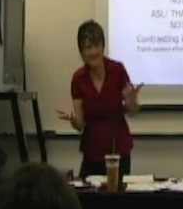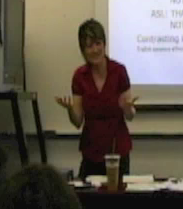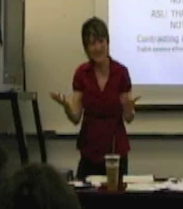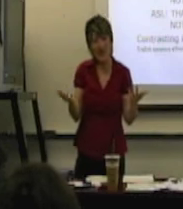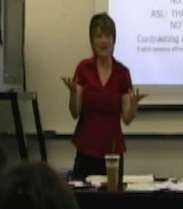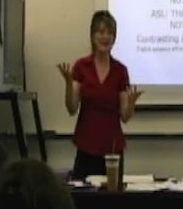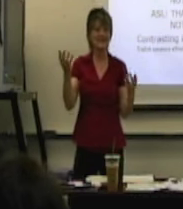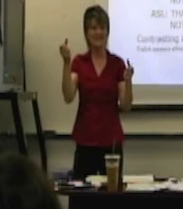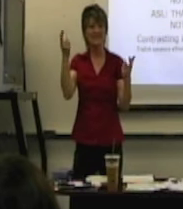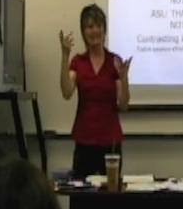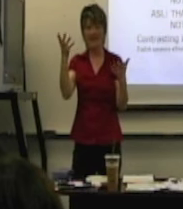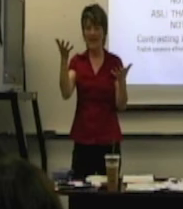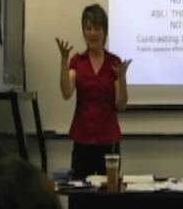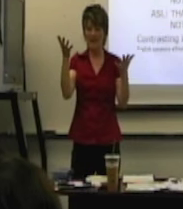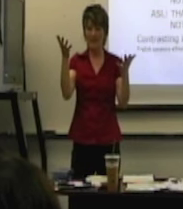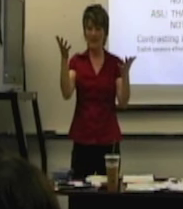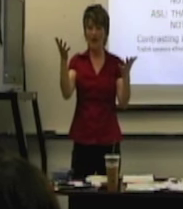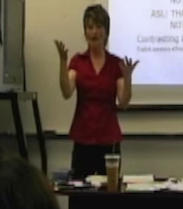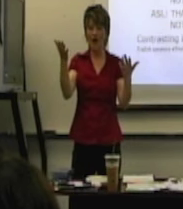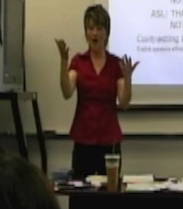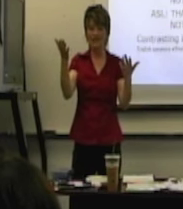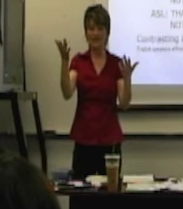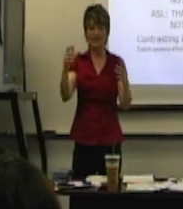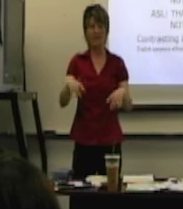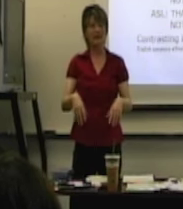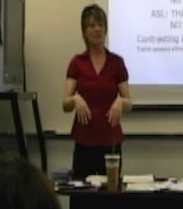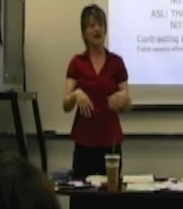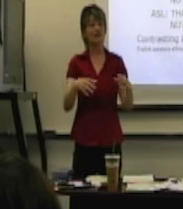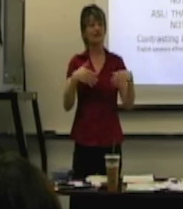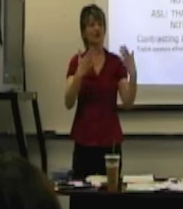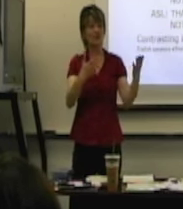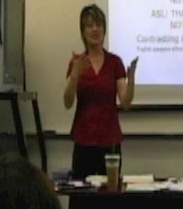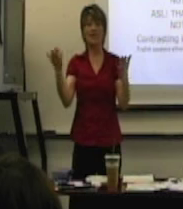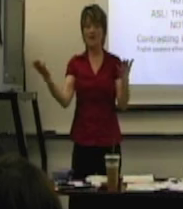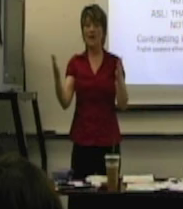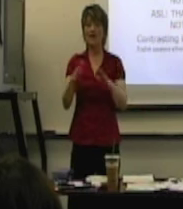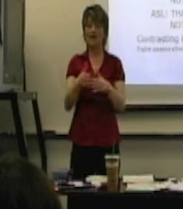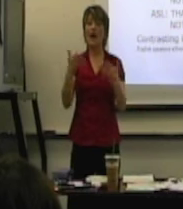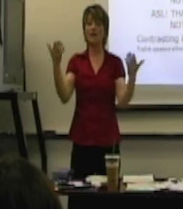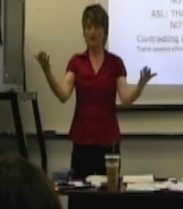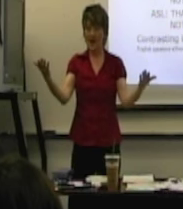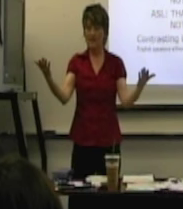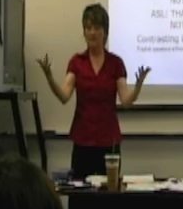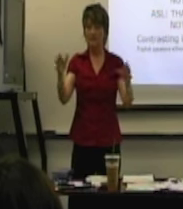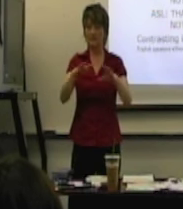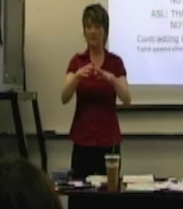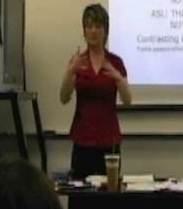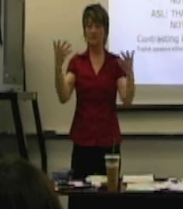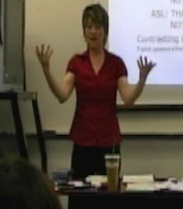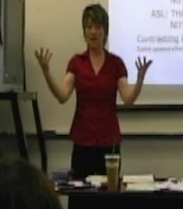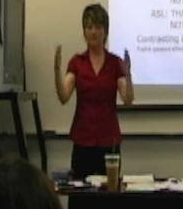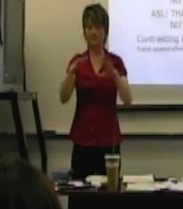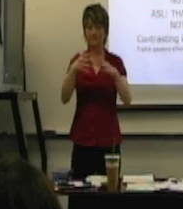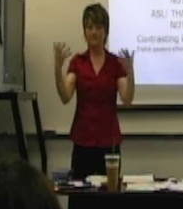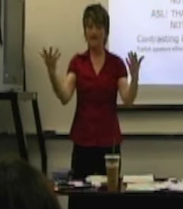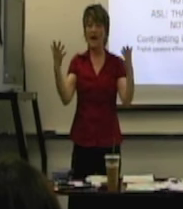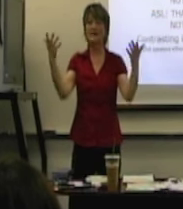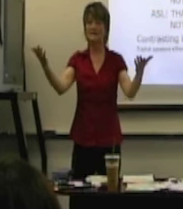isn't always easy to get that meaning across. But using contrasting